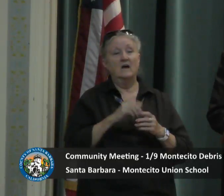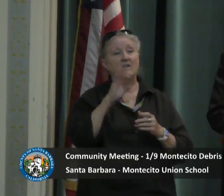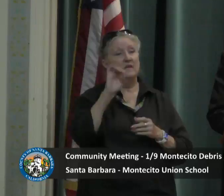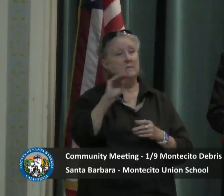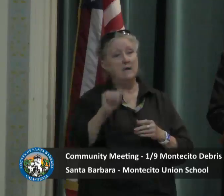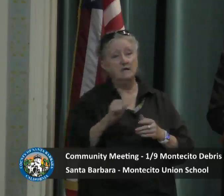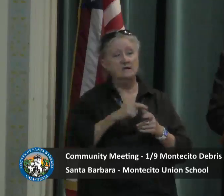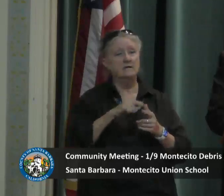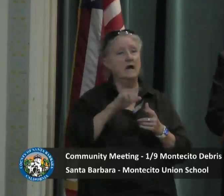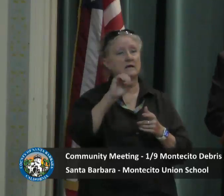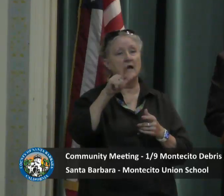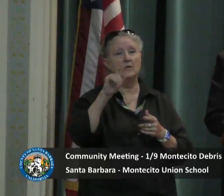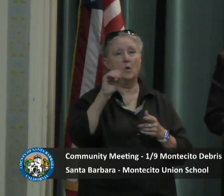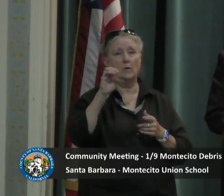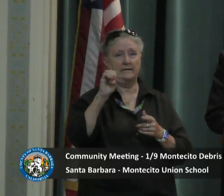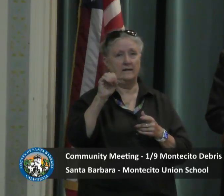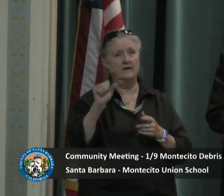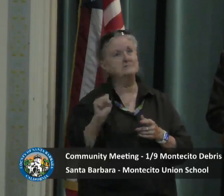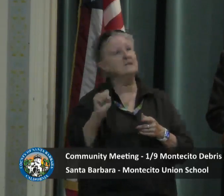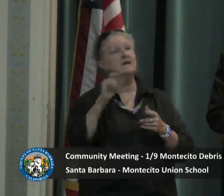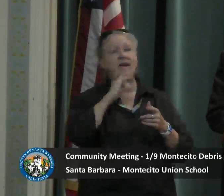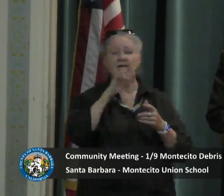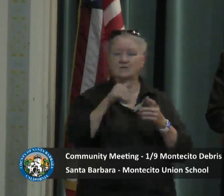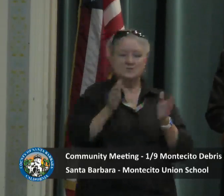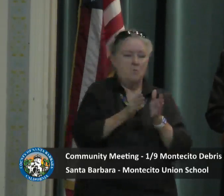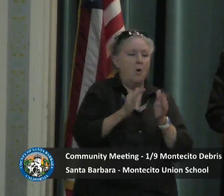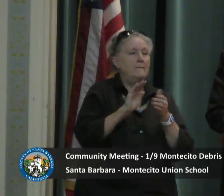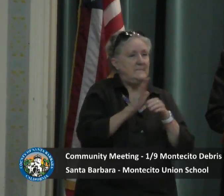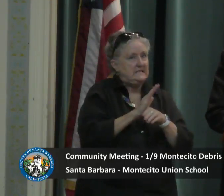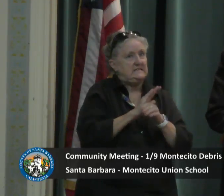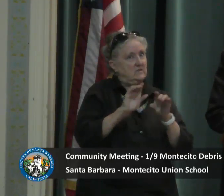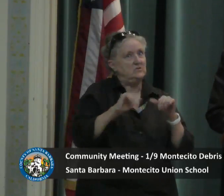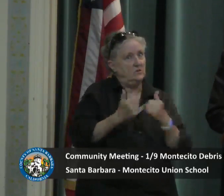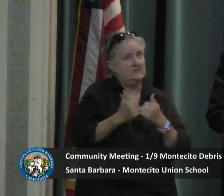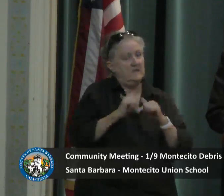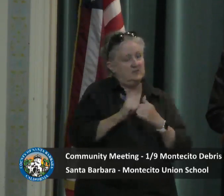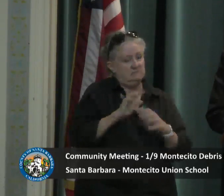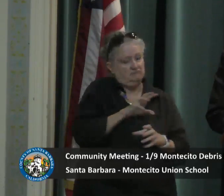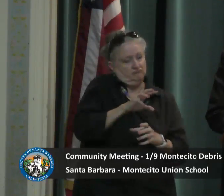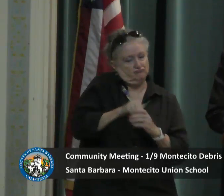FEMA, Cal OES, the small businesses are included in this.